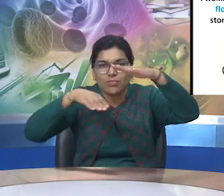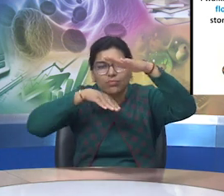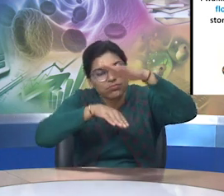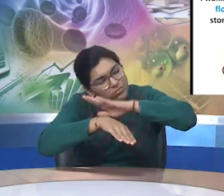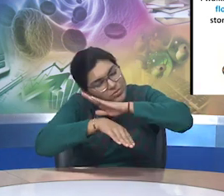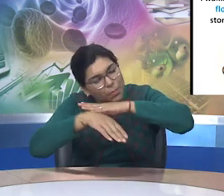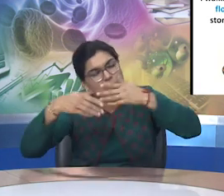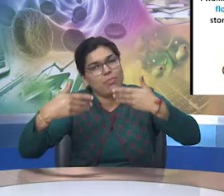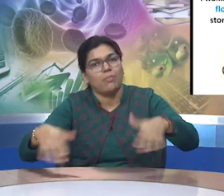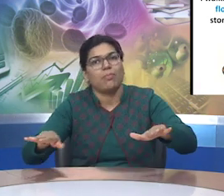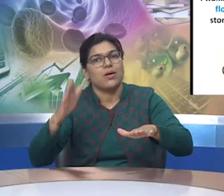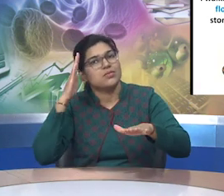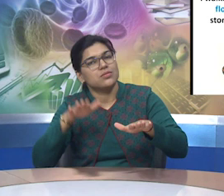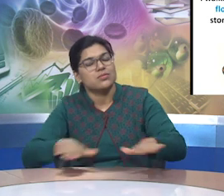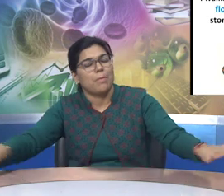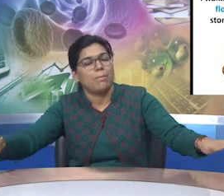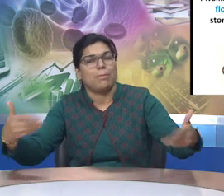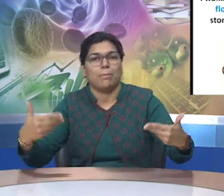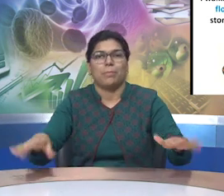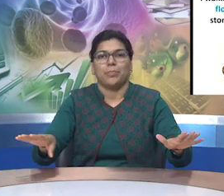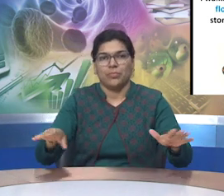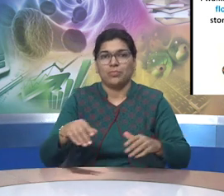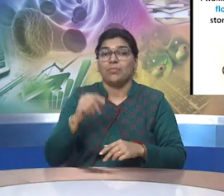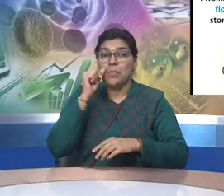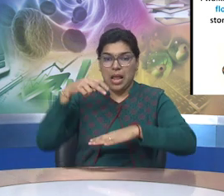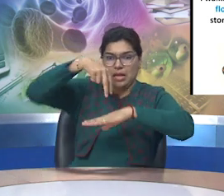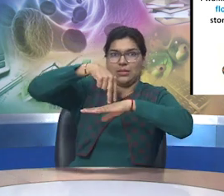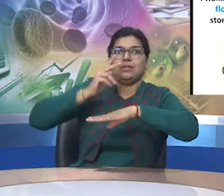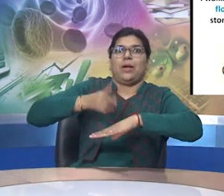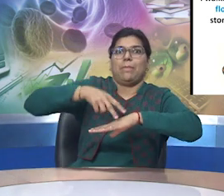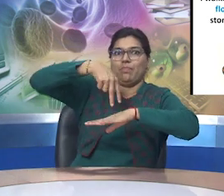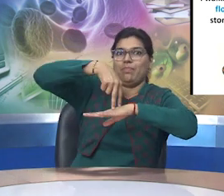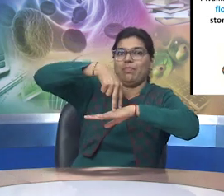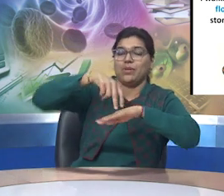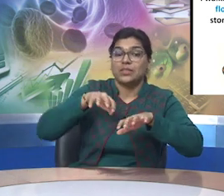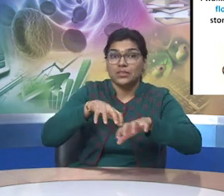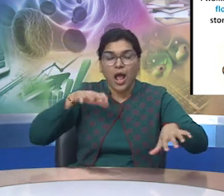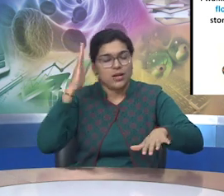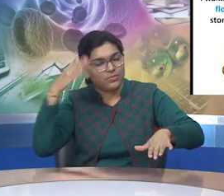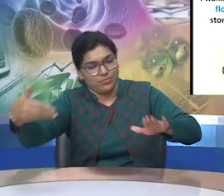With my head under the large desk,